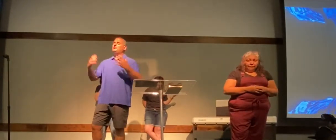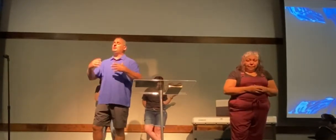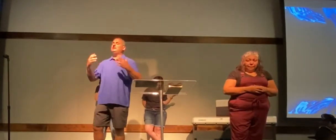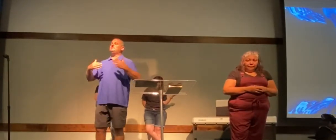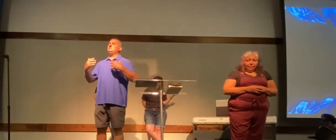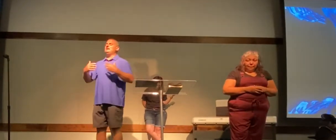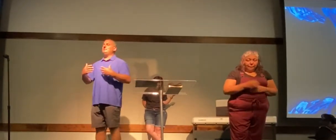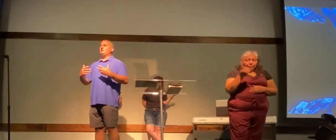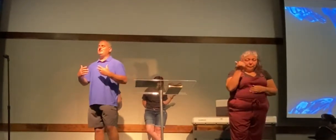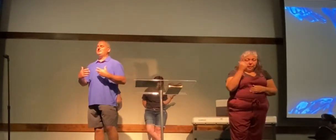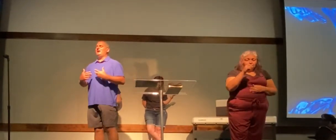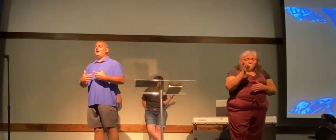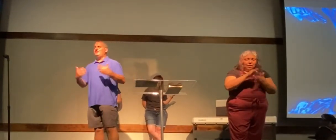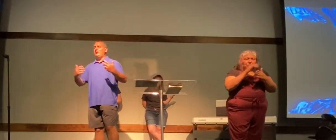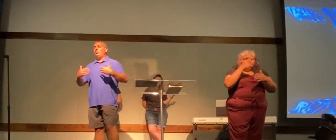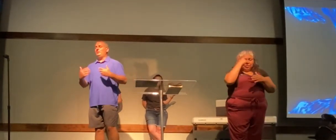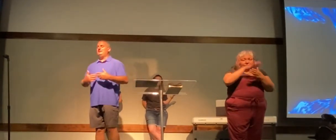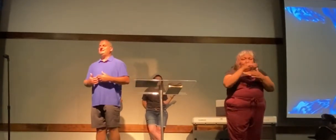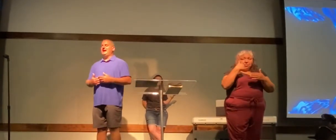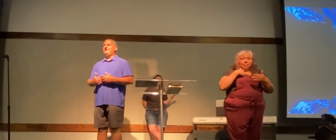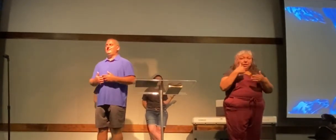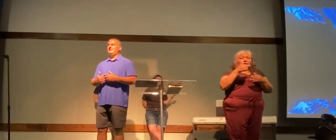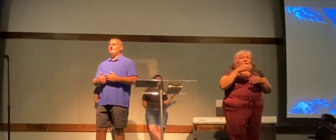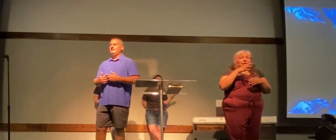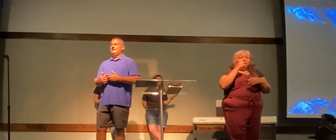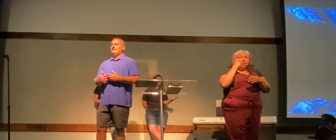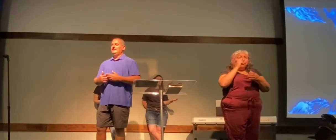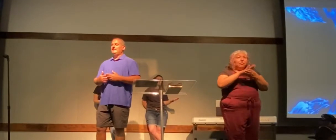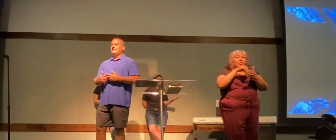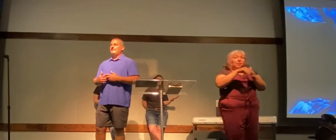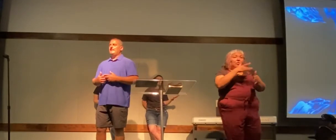Anyone who believes in me and believes in their heart, they will be saved.